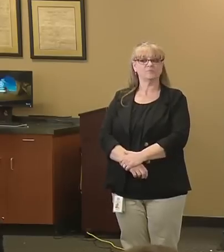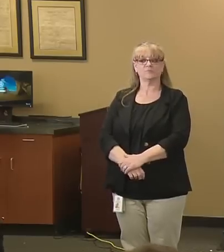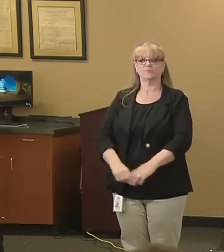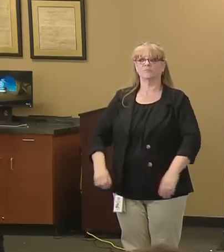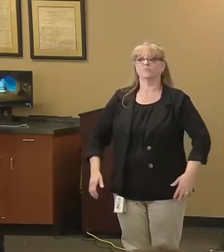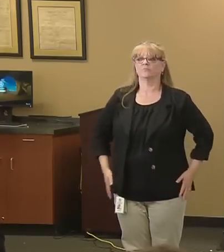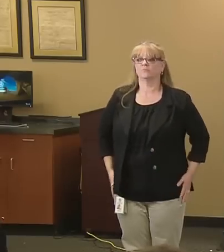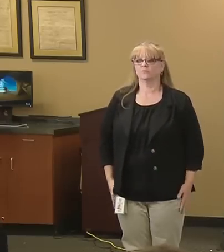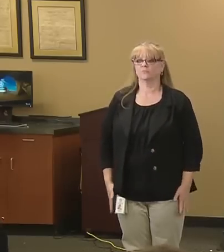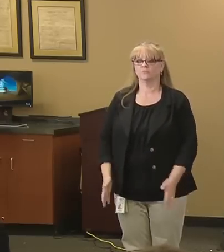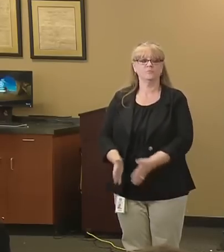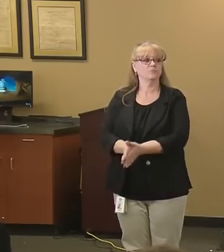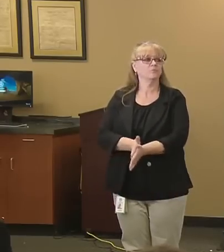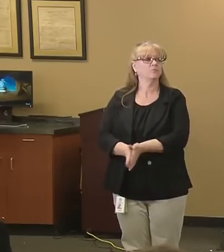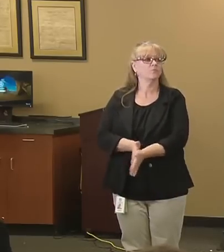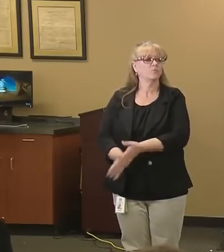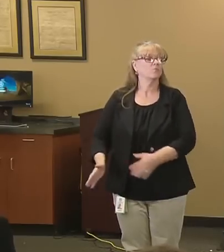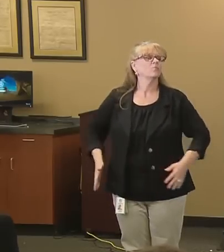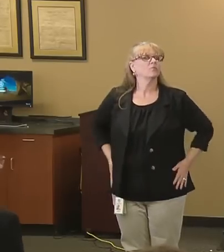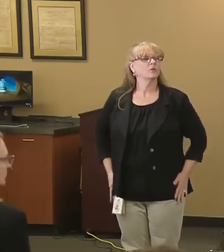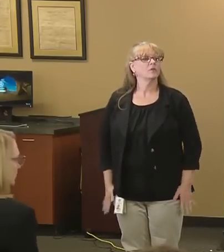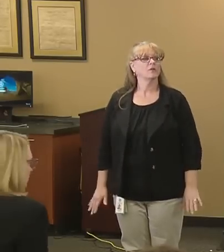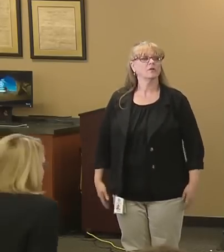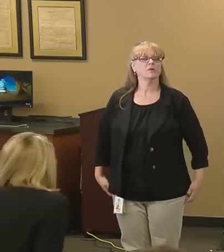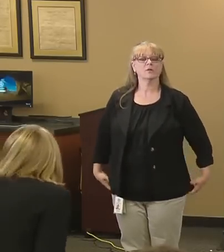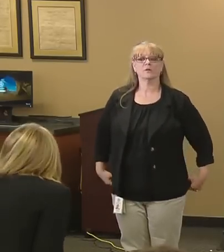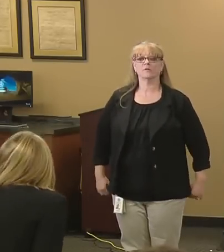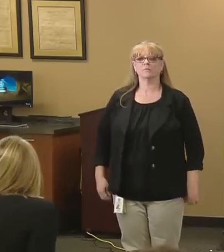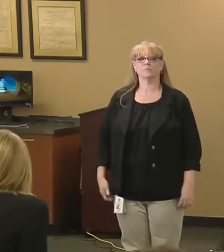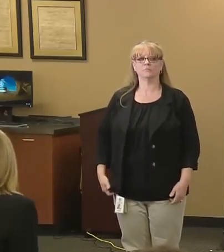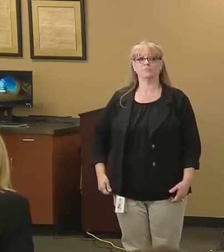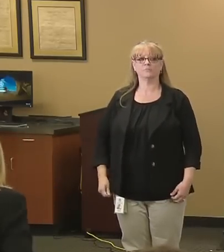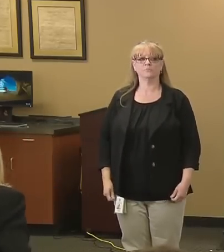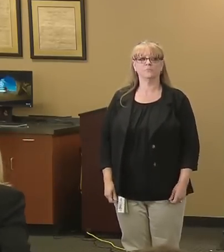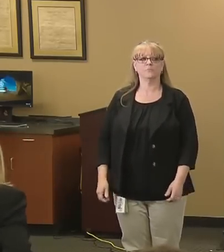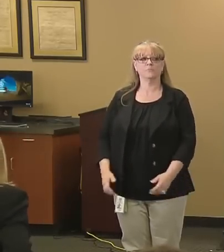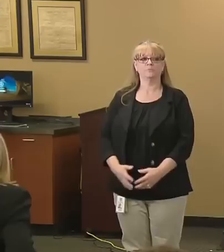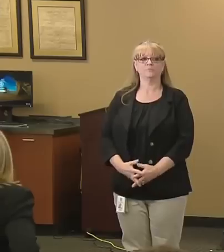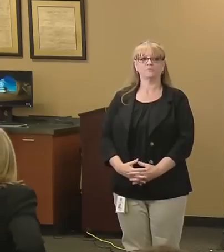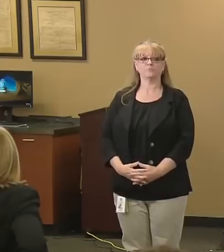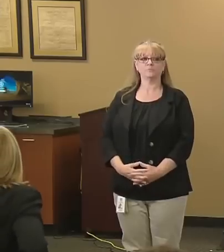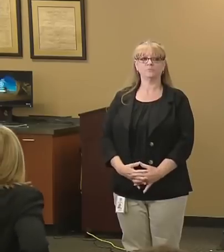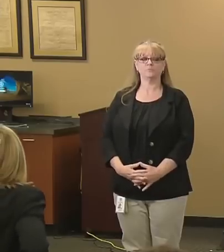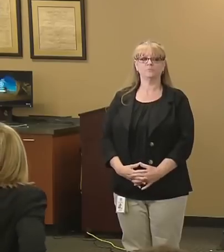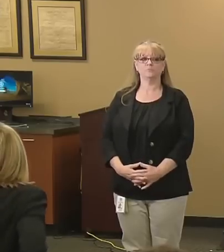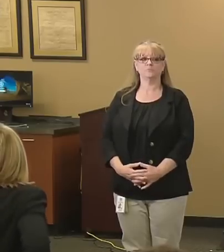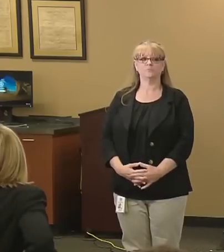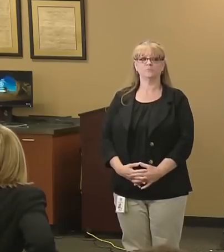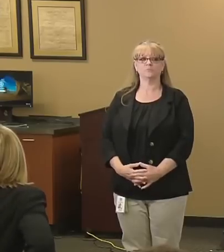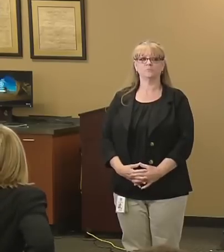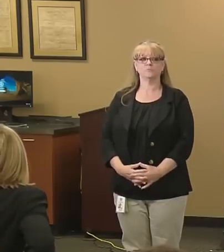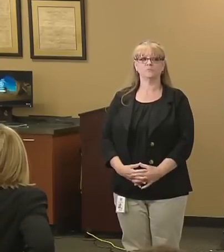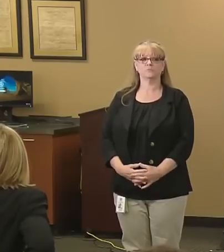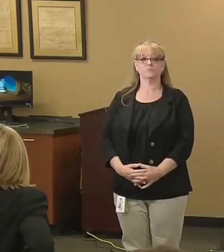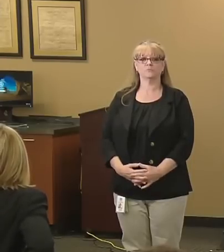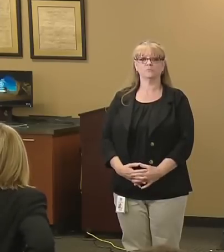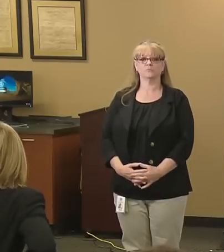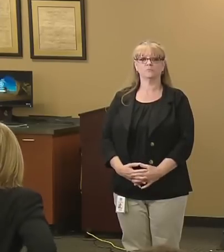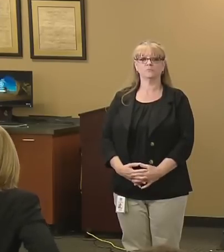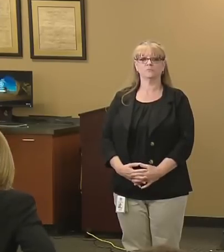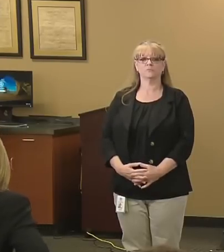that the fear is that we won't have enough medical capacity to help those